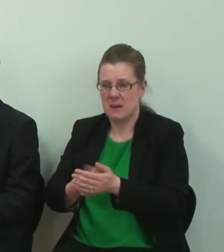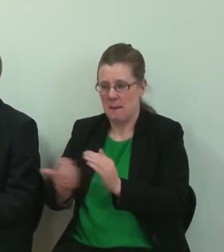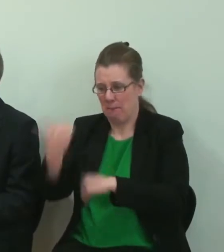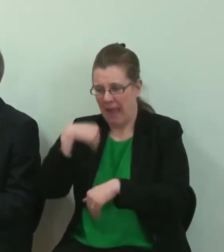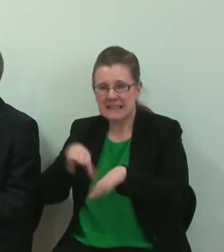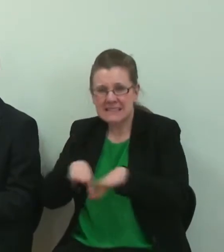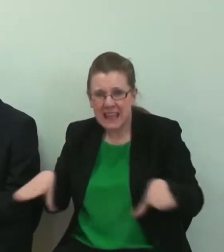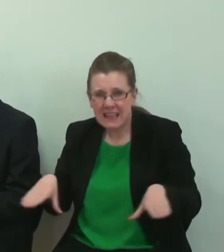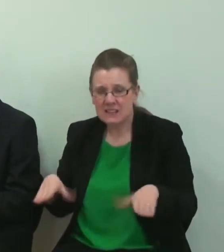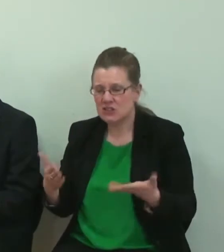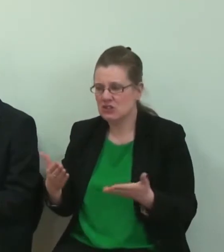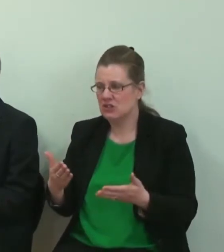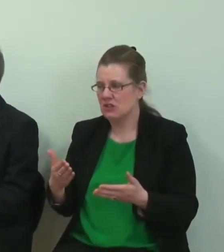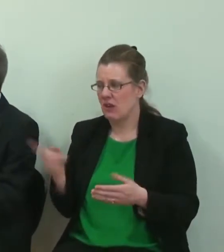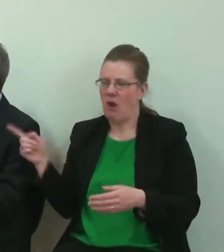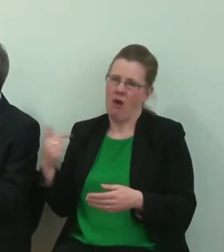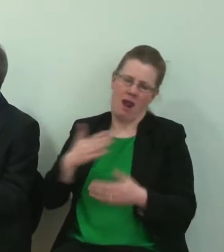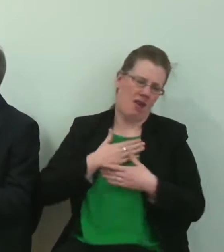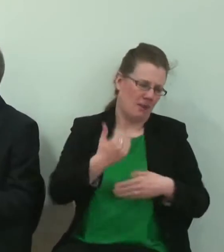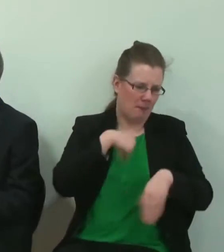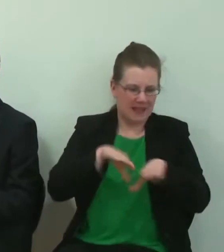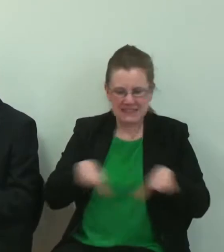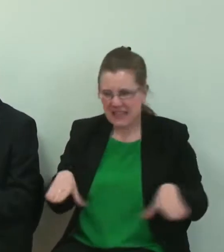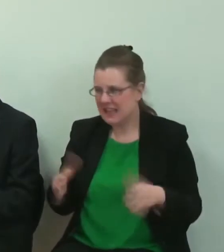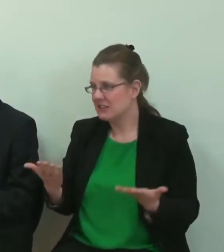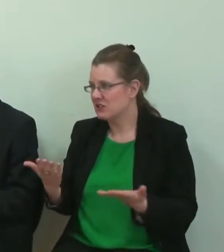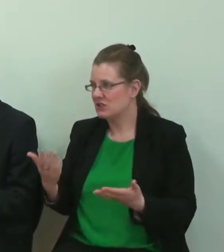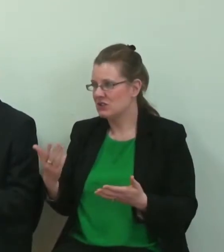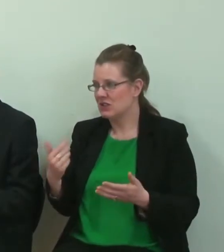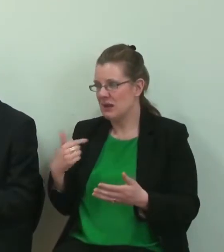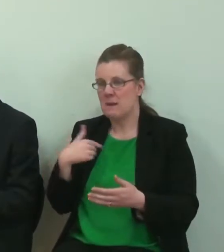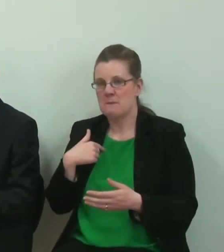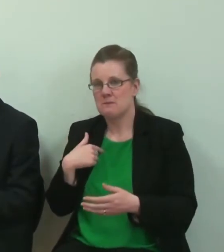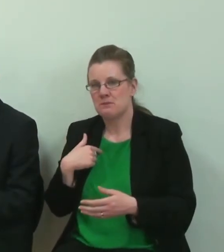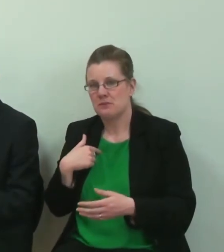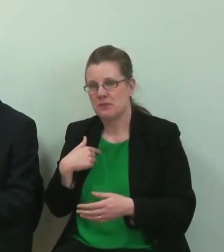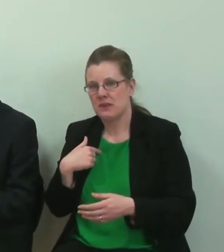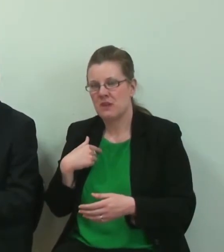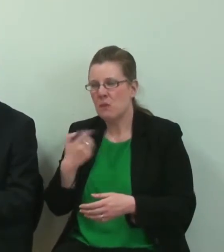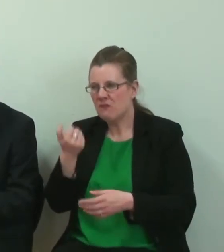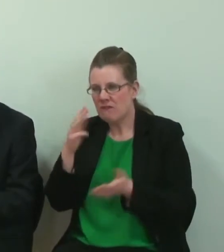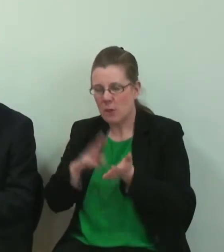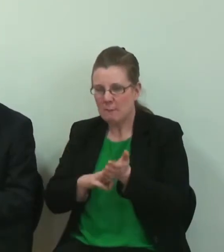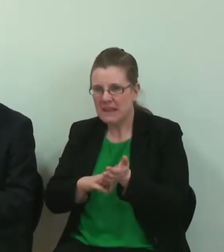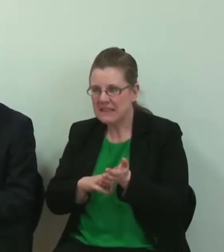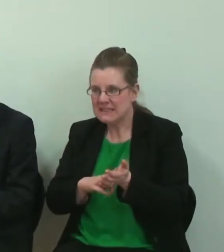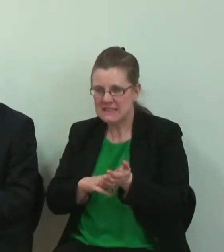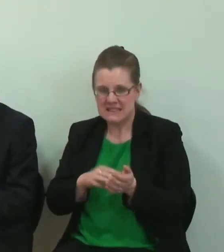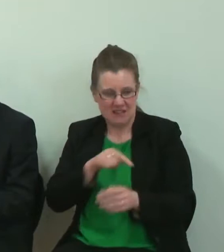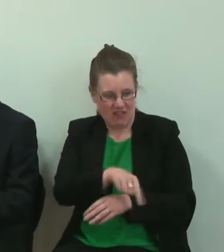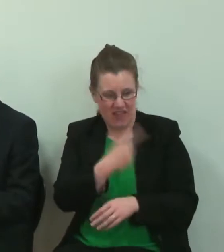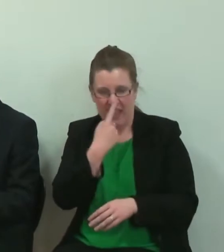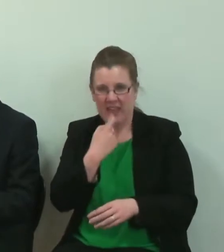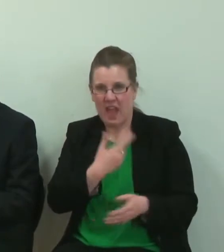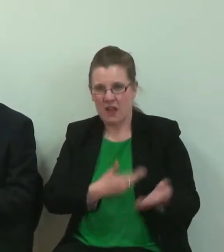Oh, so, we love the backstage. So, how long for the exercise? On oh, this sorry, one? I'm taking up most of it. No, I think. that's fine. You've got a couple of minutes. They got a couple of minutes.